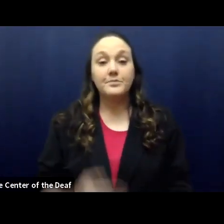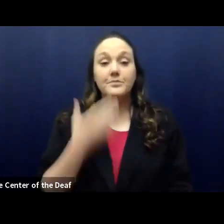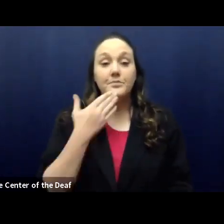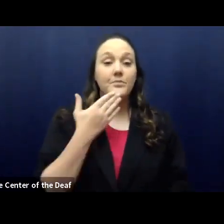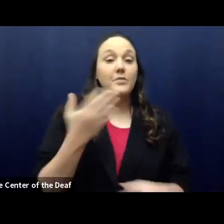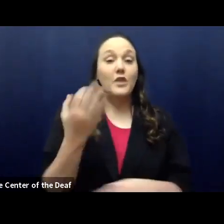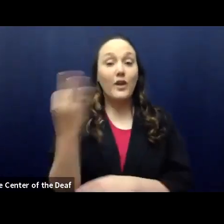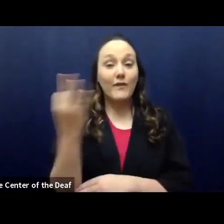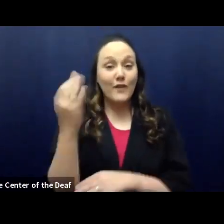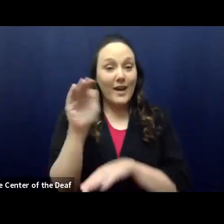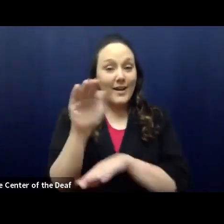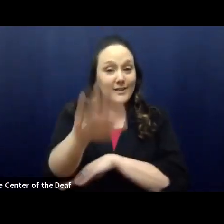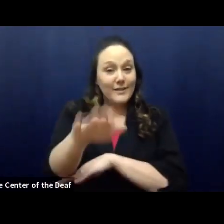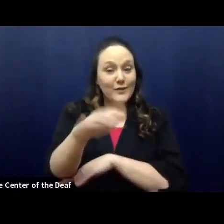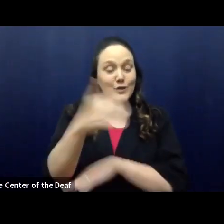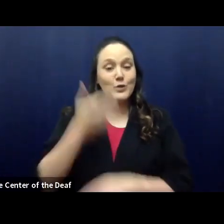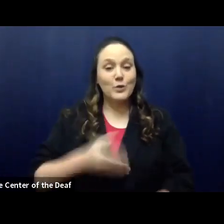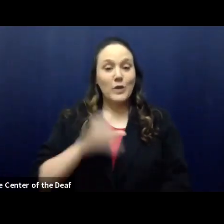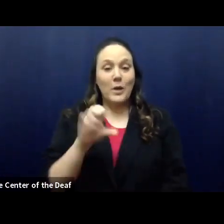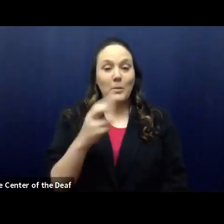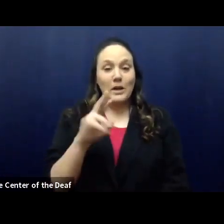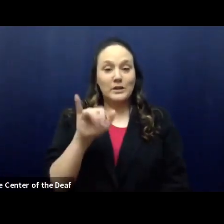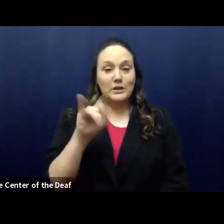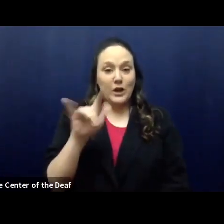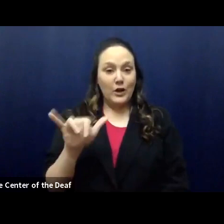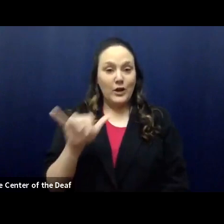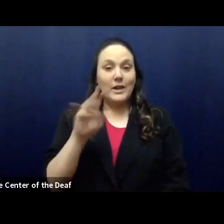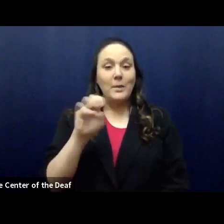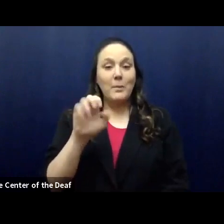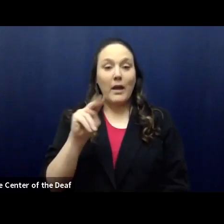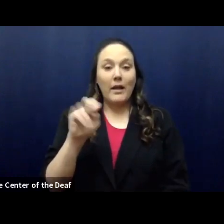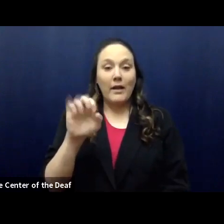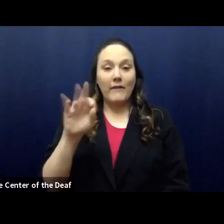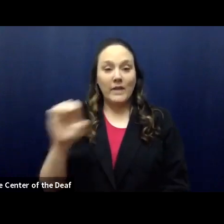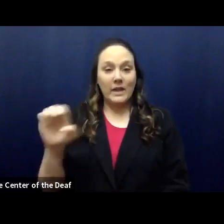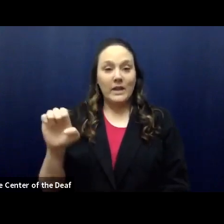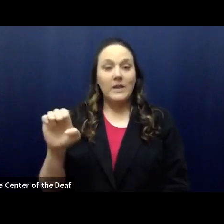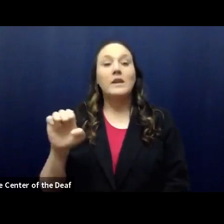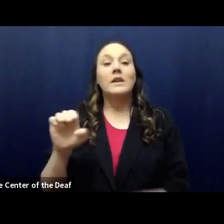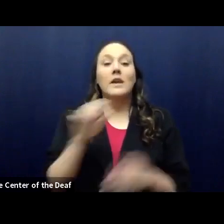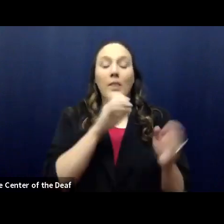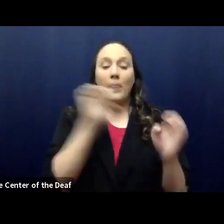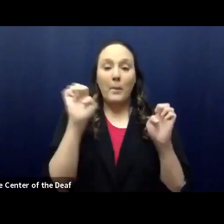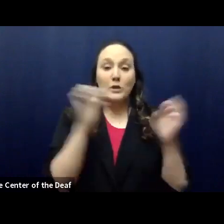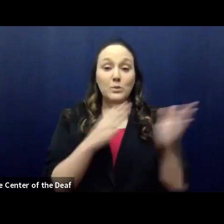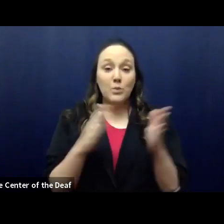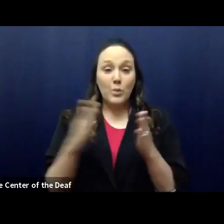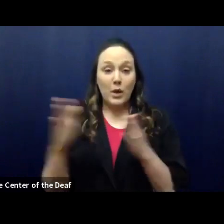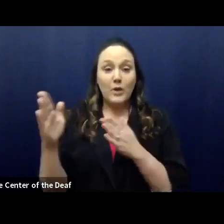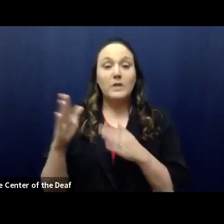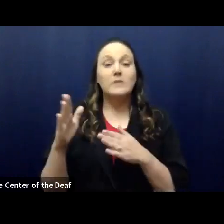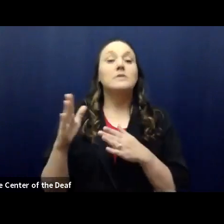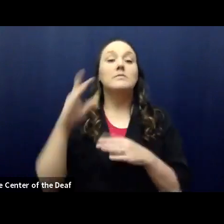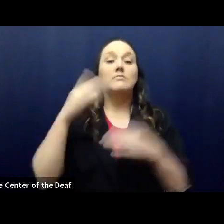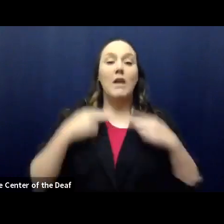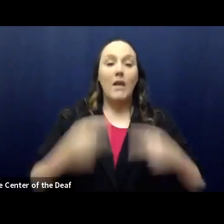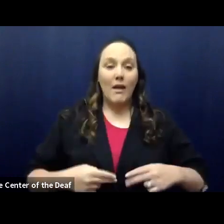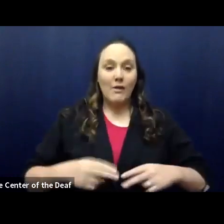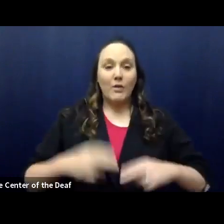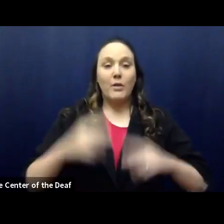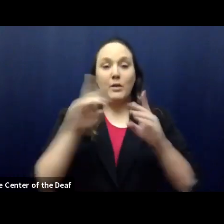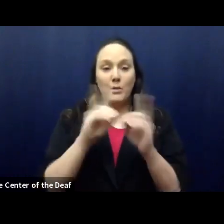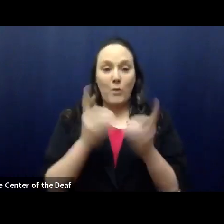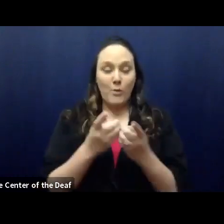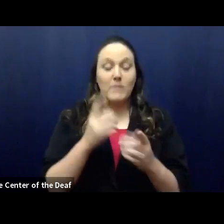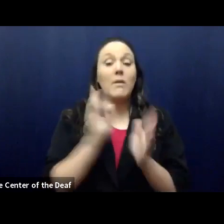Good Friday afternoon. I'm Charity Menifee, Director of Communicable and Environmental Disease and Emergency Preparedness at Knox County Health Department. Our moment of